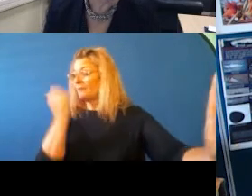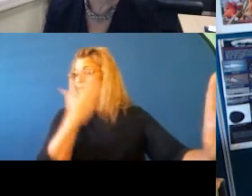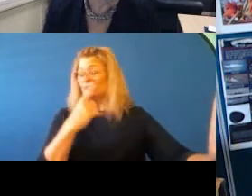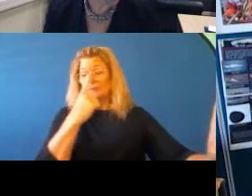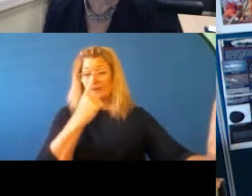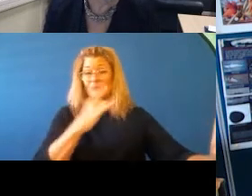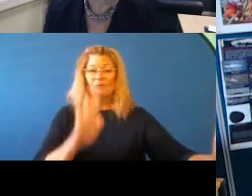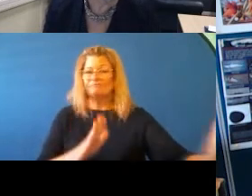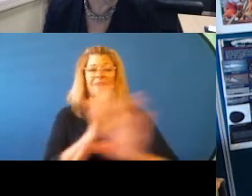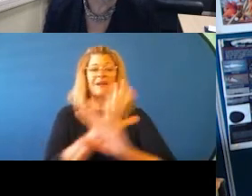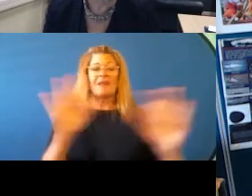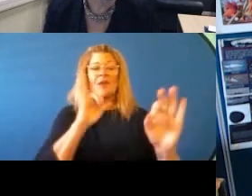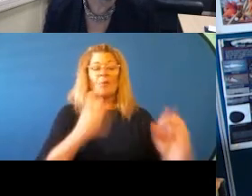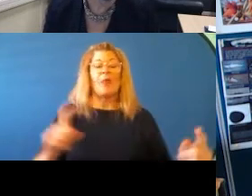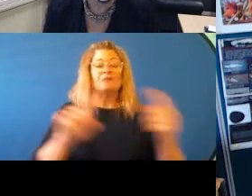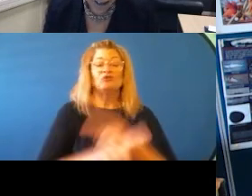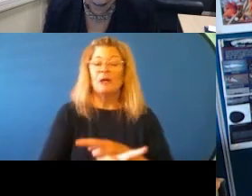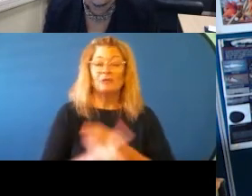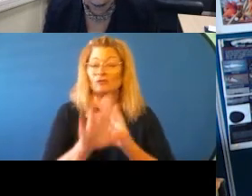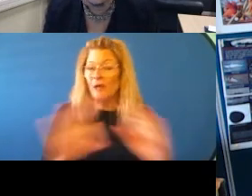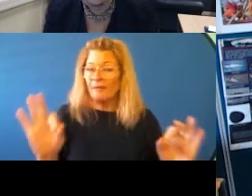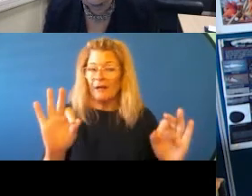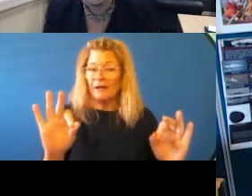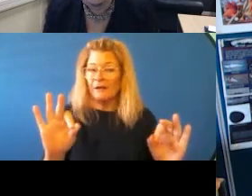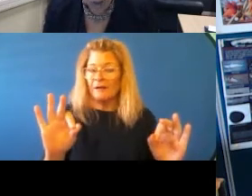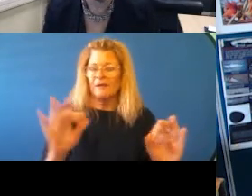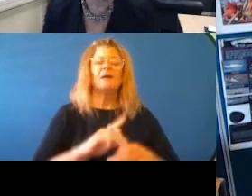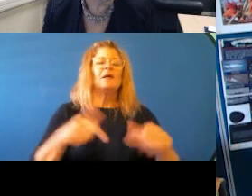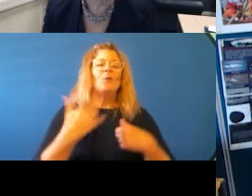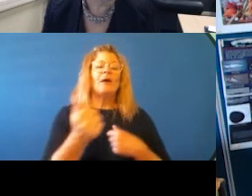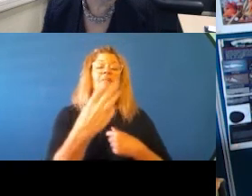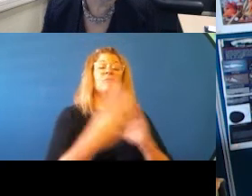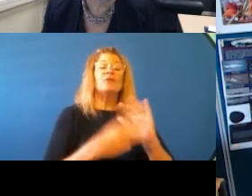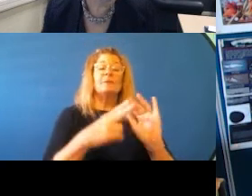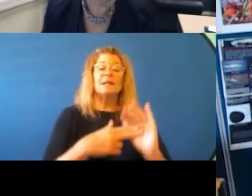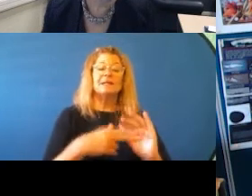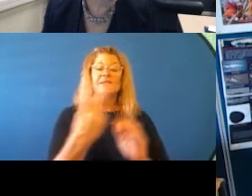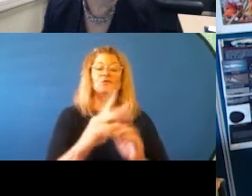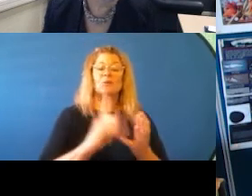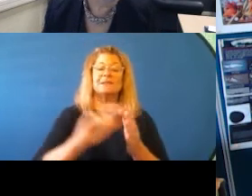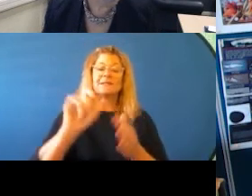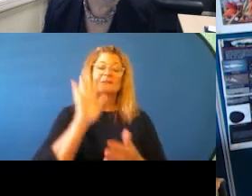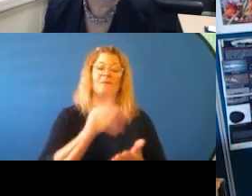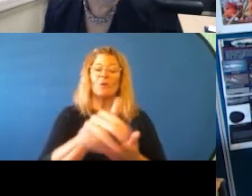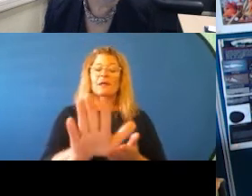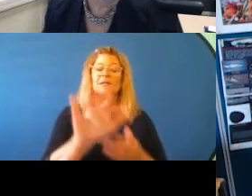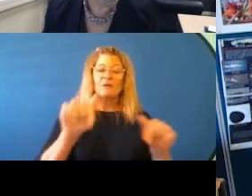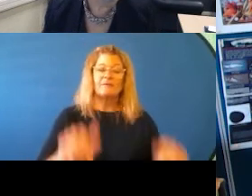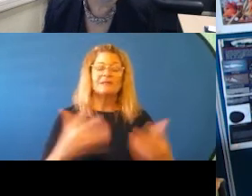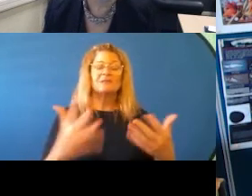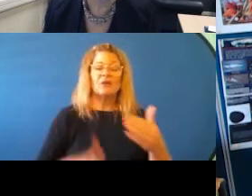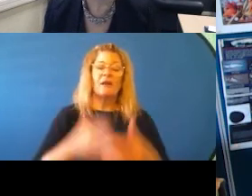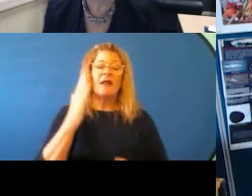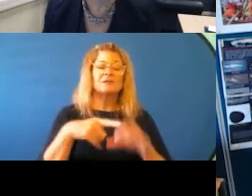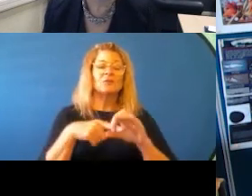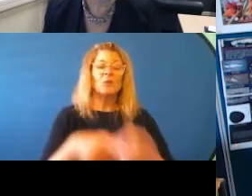Just letting you both know, we've got 3 minutes and 20 seconds before we get kicked off this panel discussion. So just lastly, Caren,